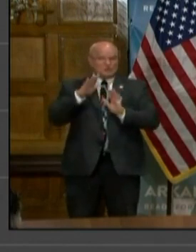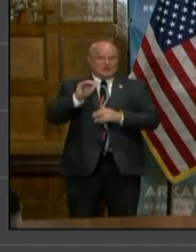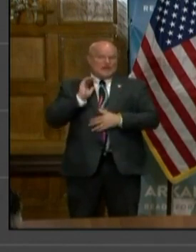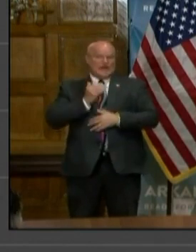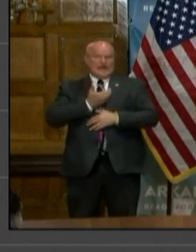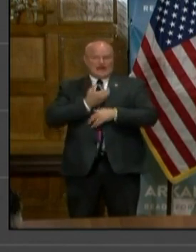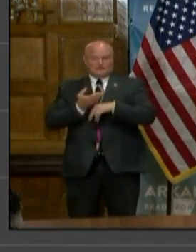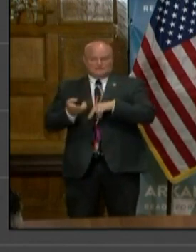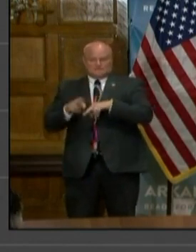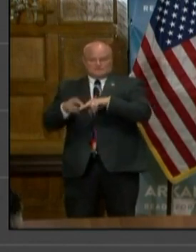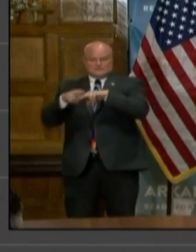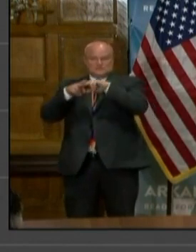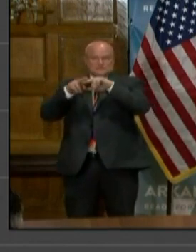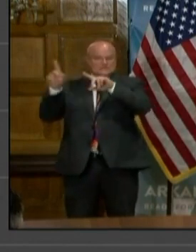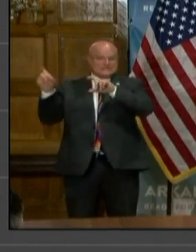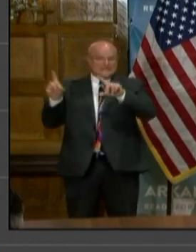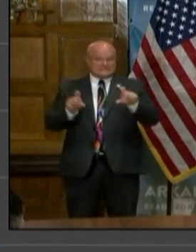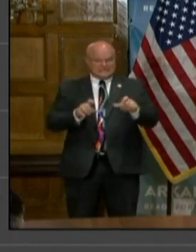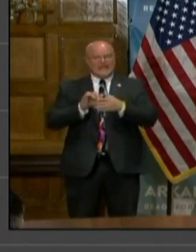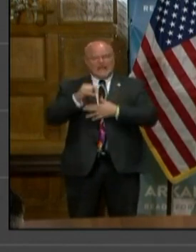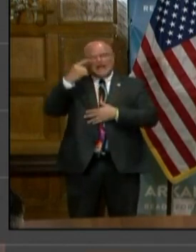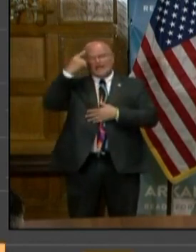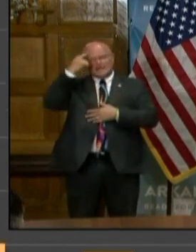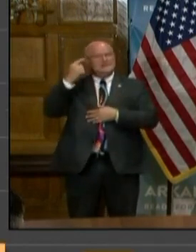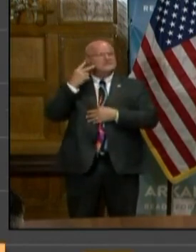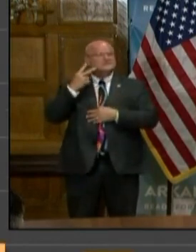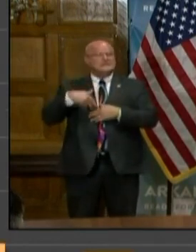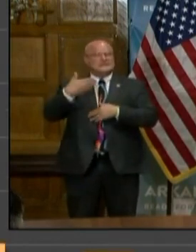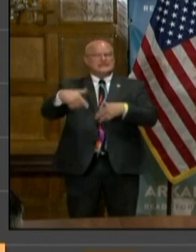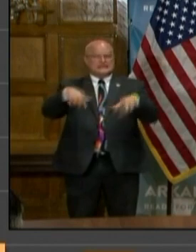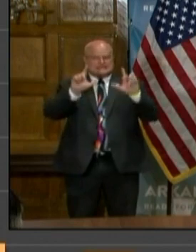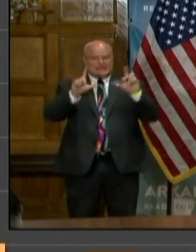our increased testing that I think you'll see in the